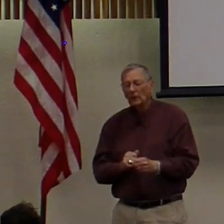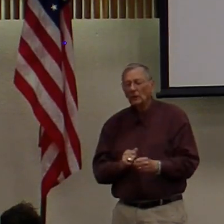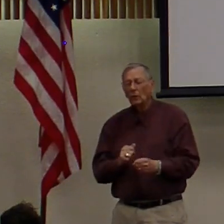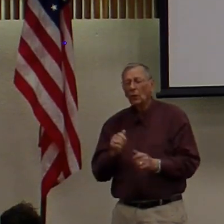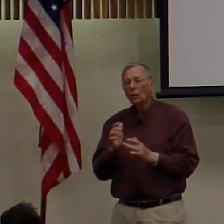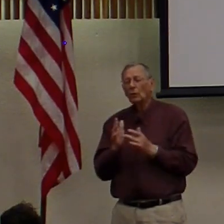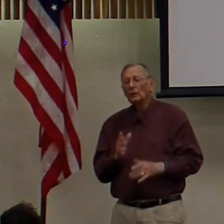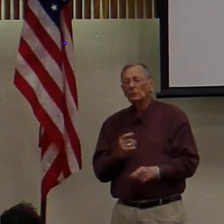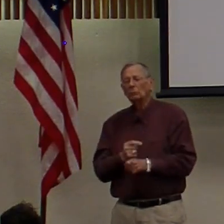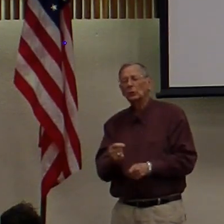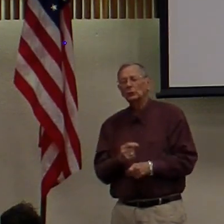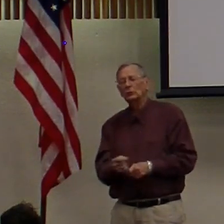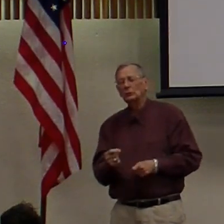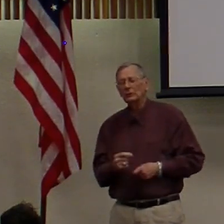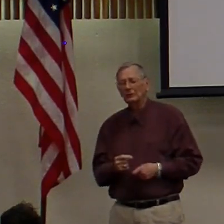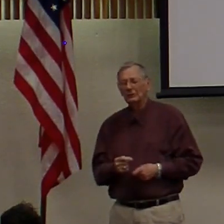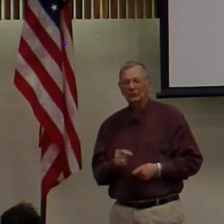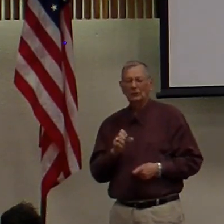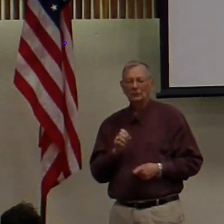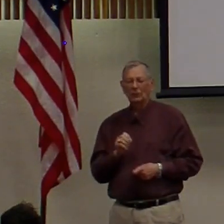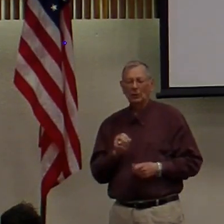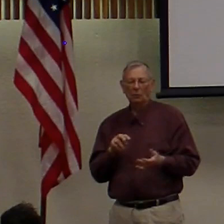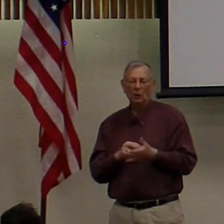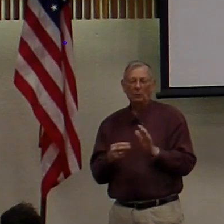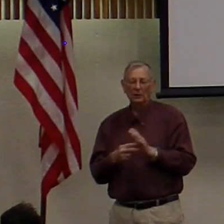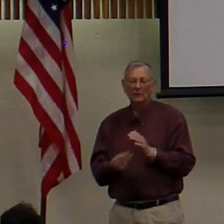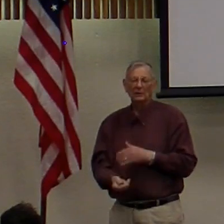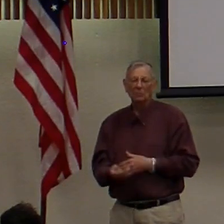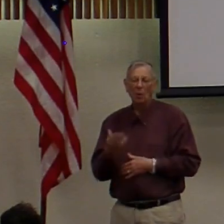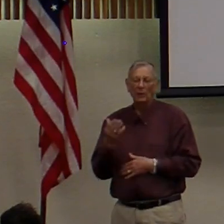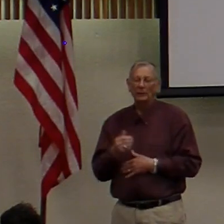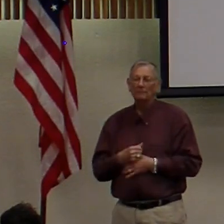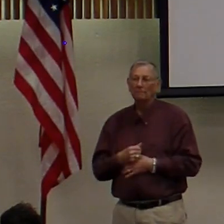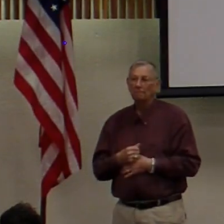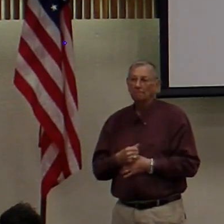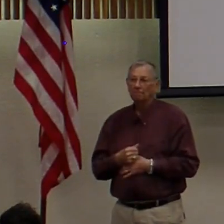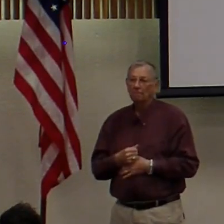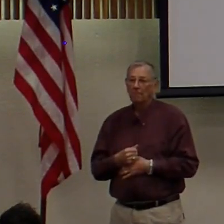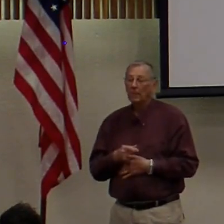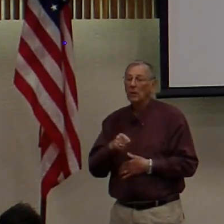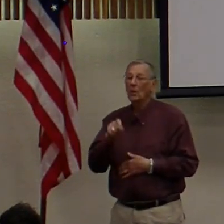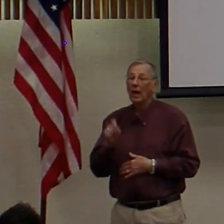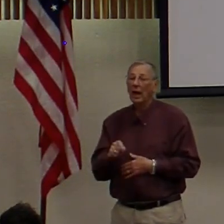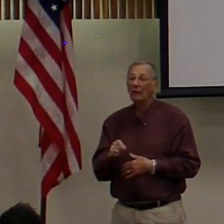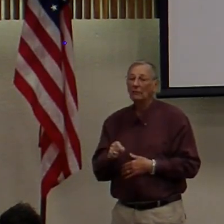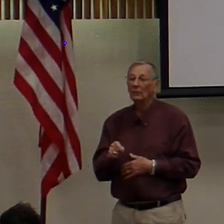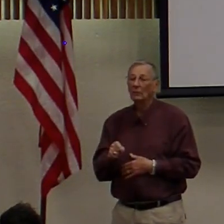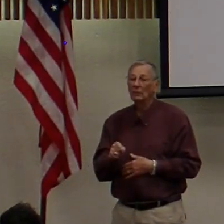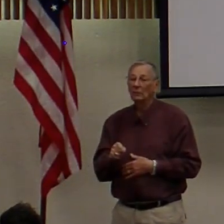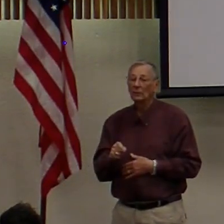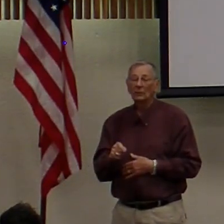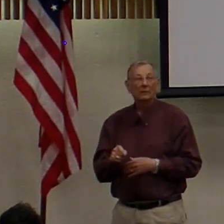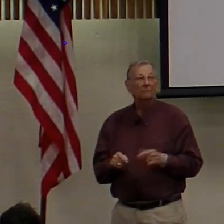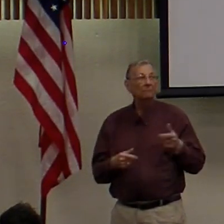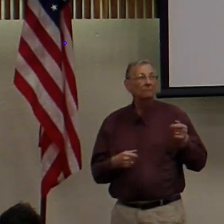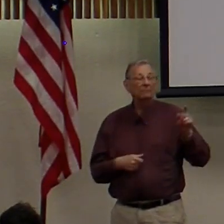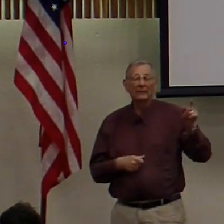persecution. So the purpose of our lesson this morning, You're going to have to flip them, Harold. It's not